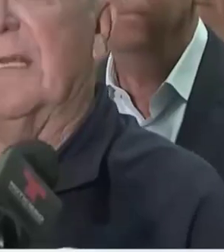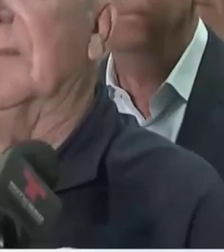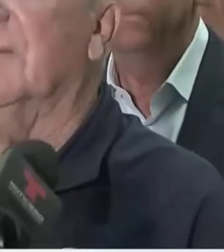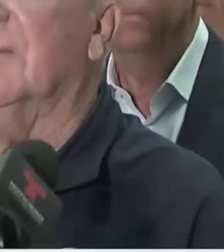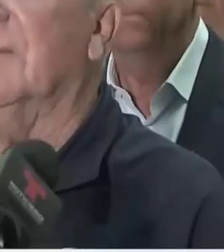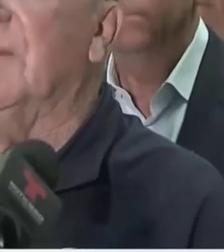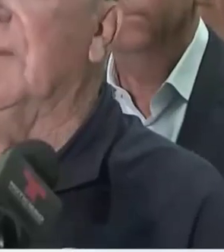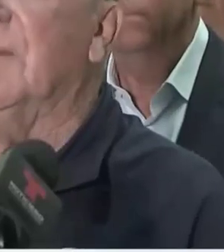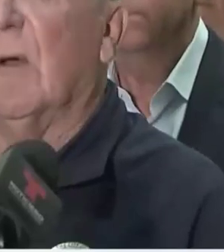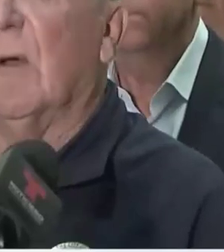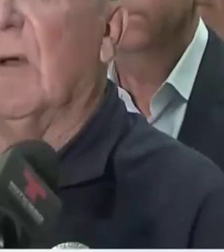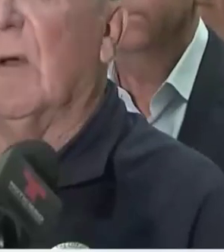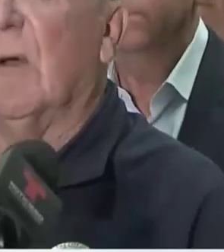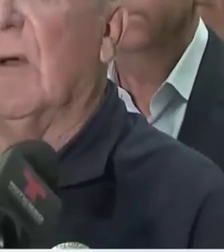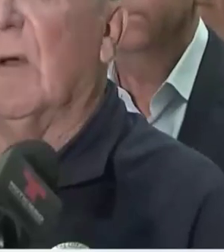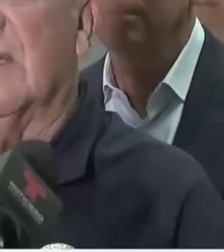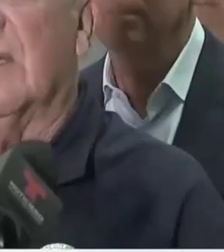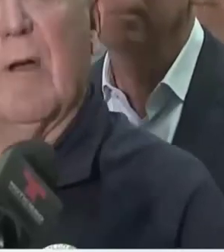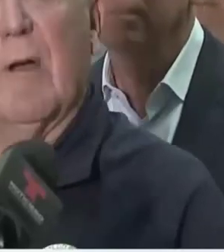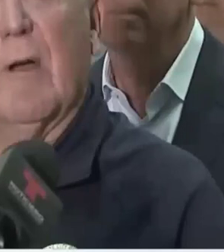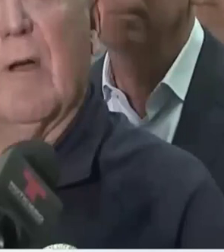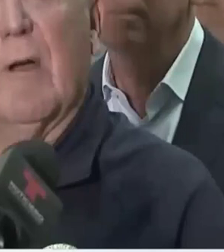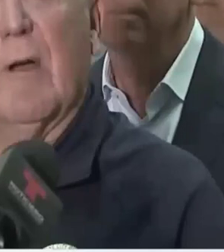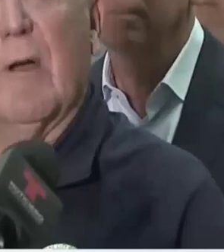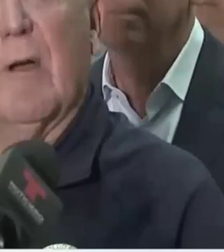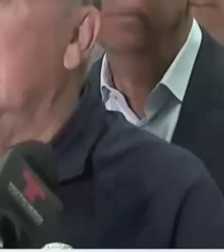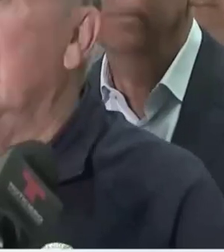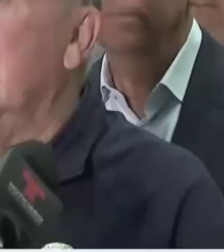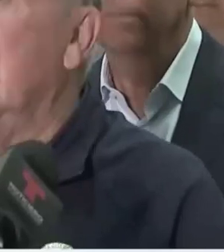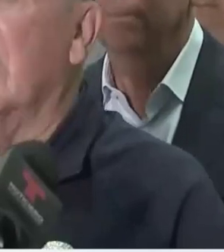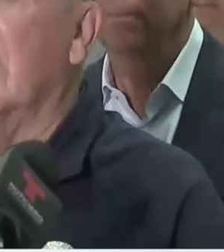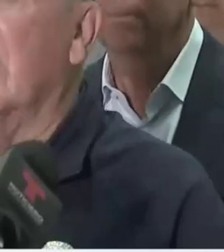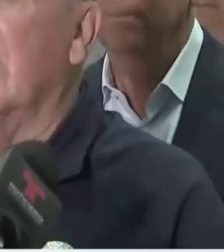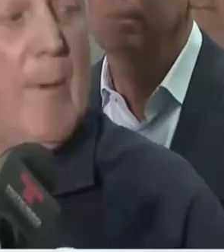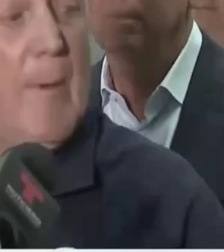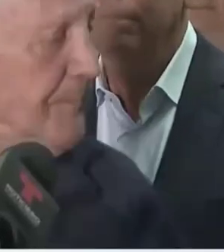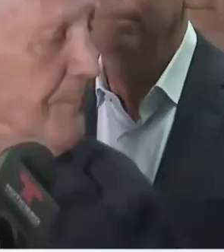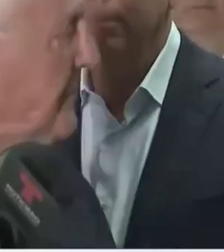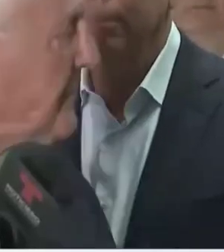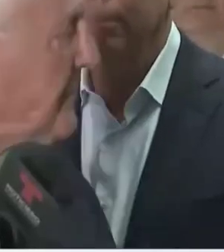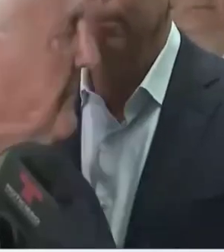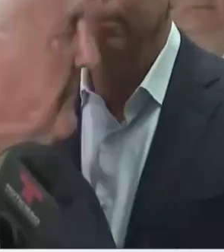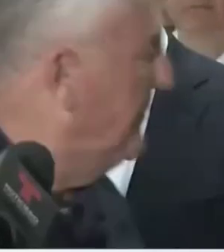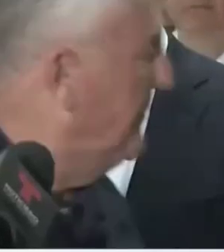going to get this done. So I do want to introduce the governor of our state, Governor Ned Lamont.